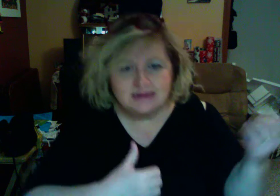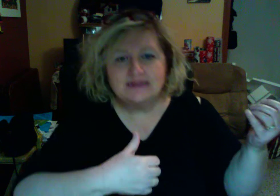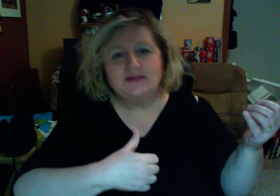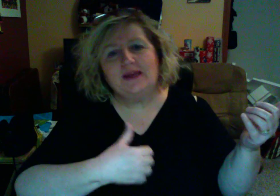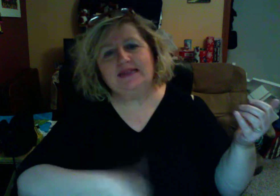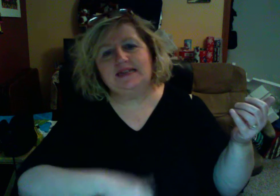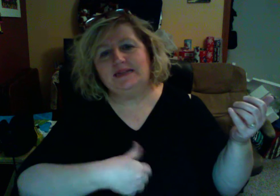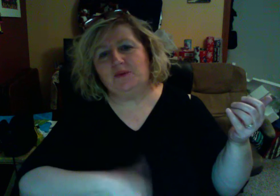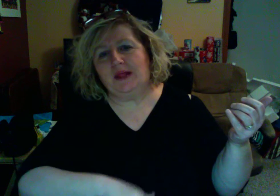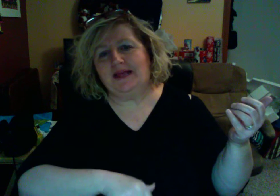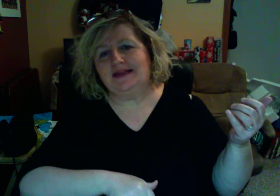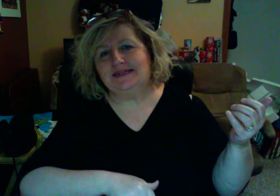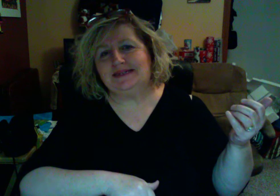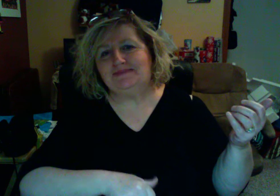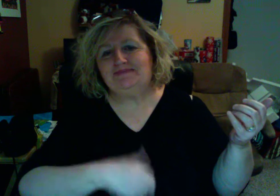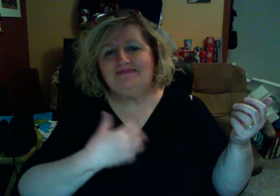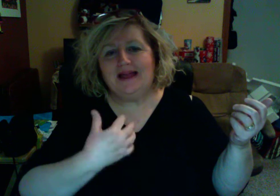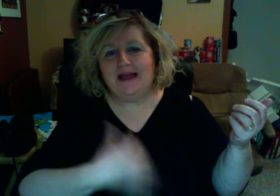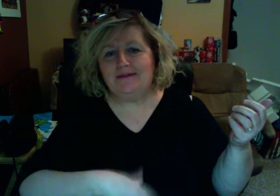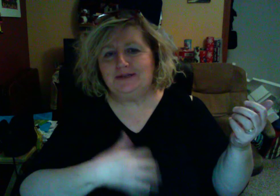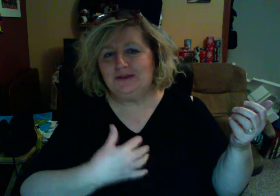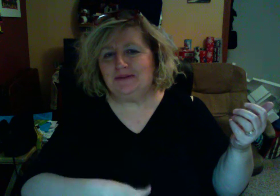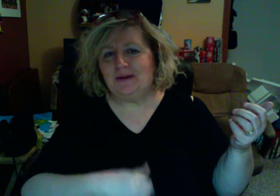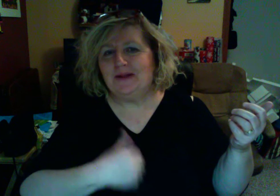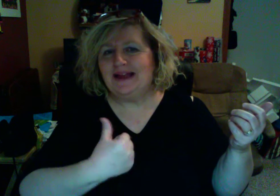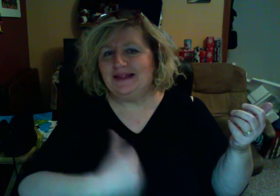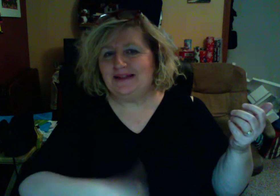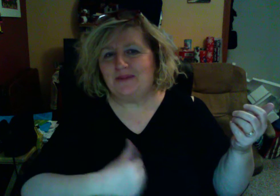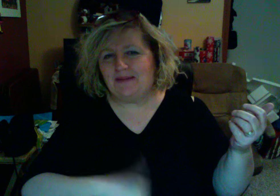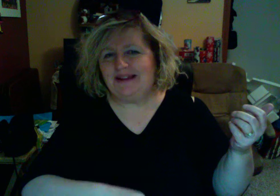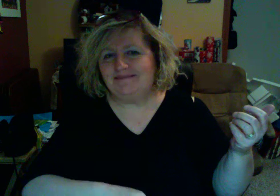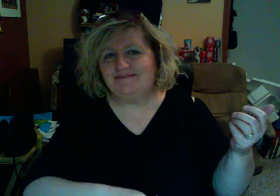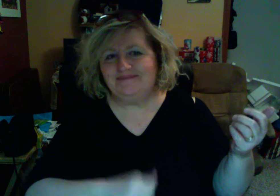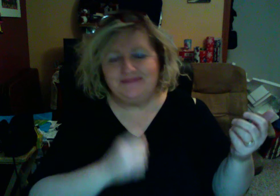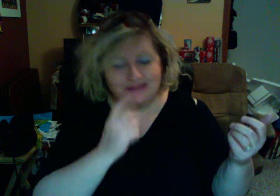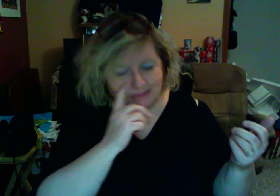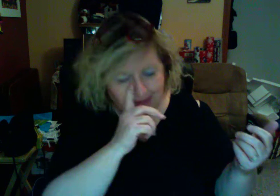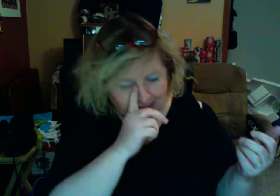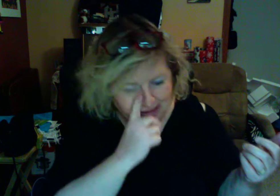So I guess I did more like this. I was doing it with my whole hand. That's probably just with the thumb.